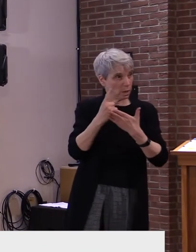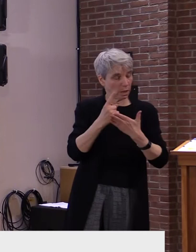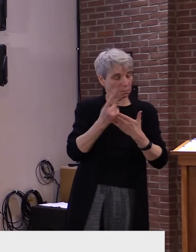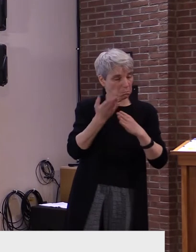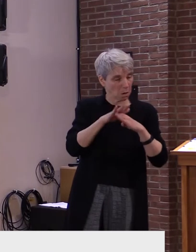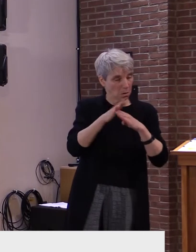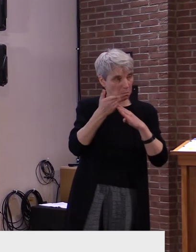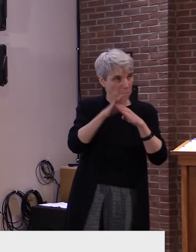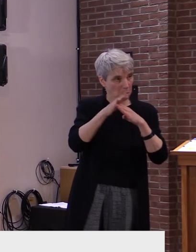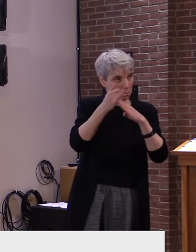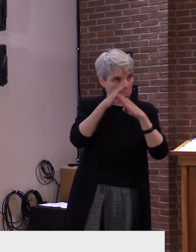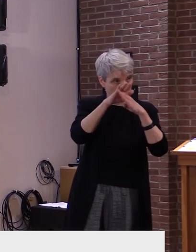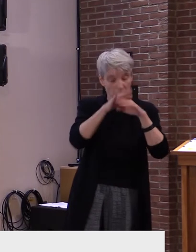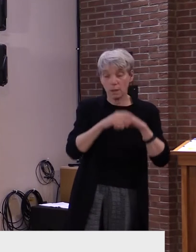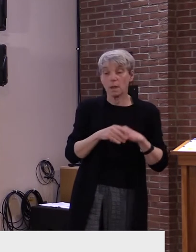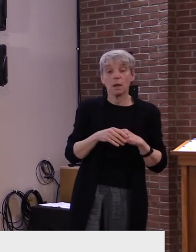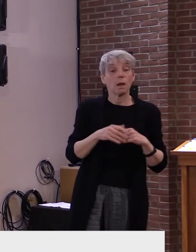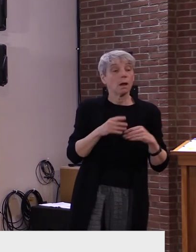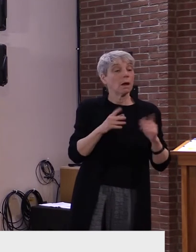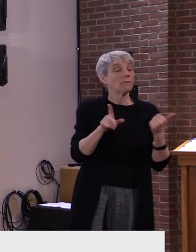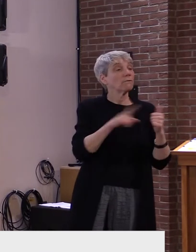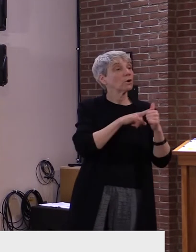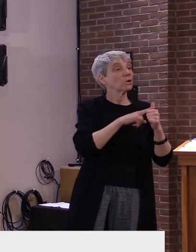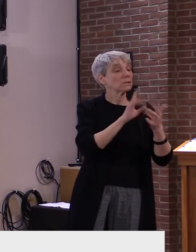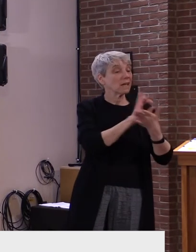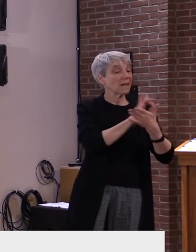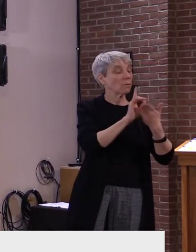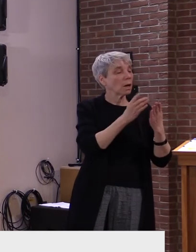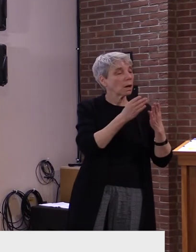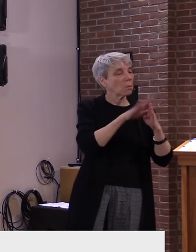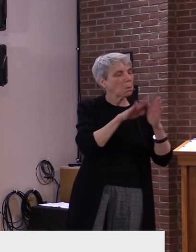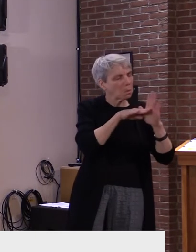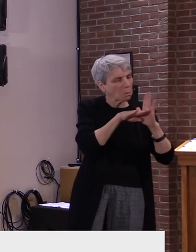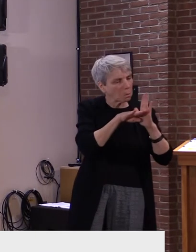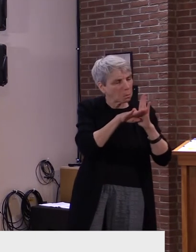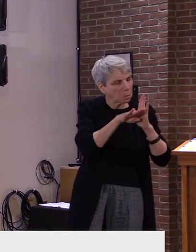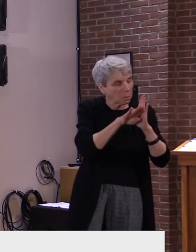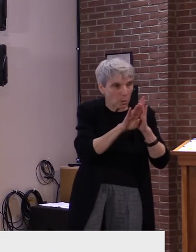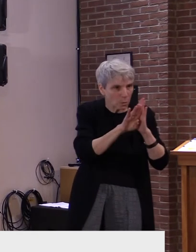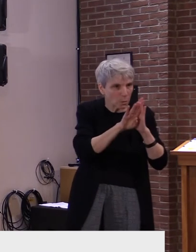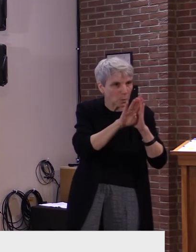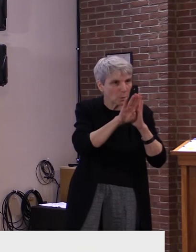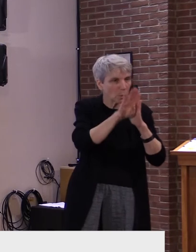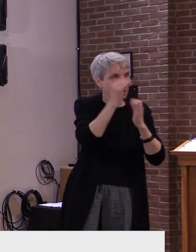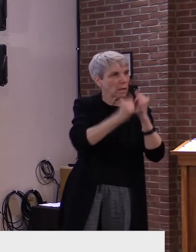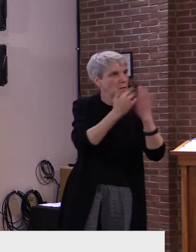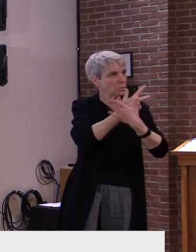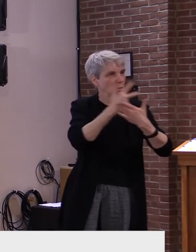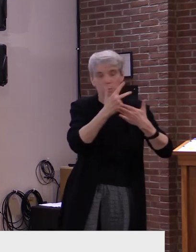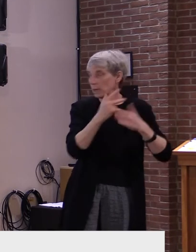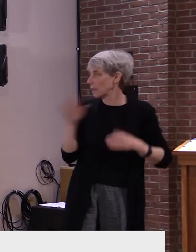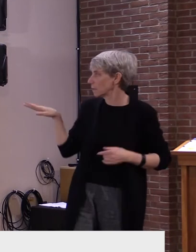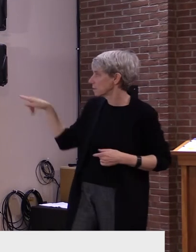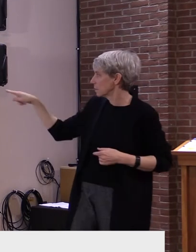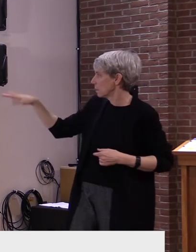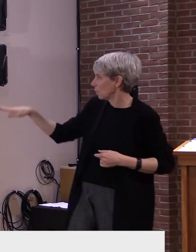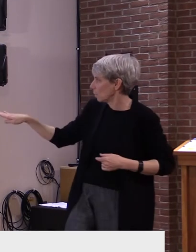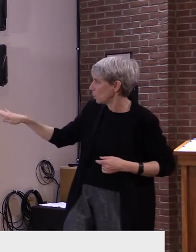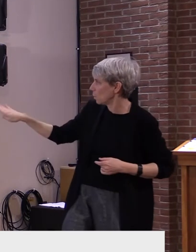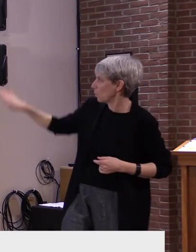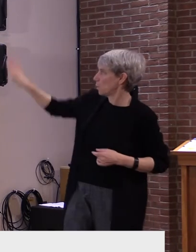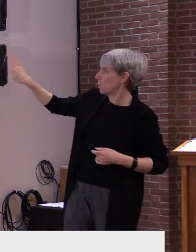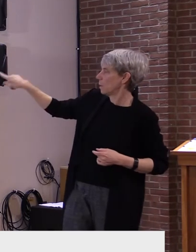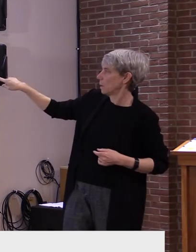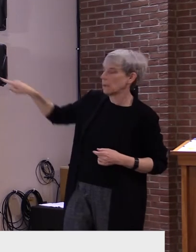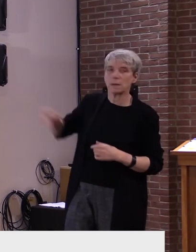have started to go up a little bit more rapidly than they did earlier in this most recent rise and they're just over half as high as it was back